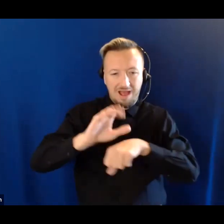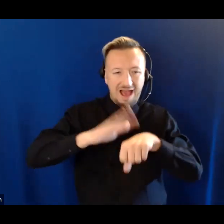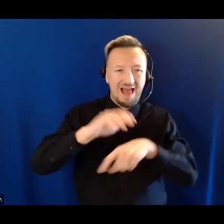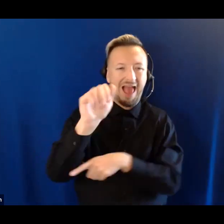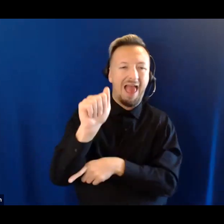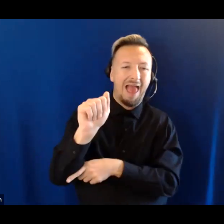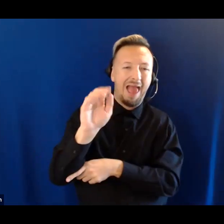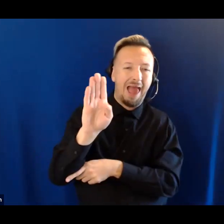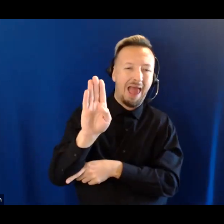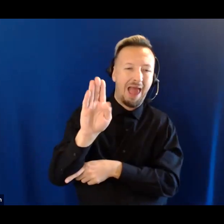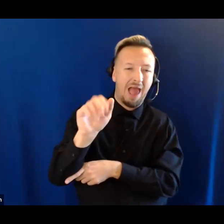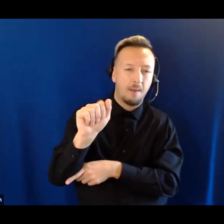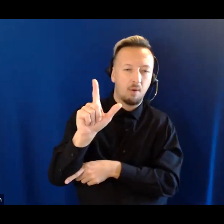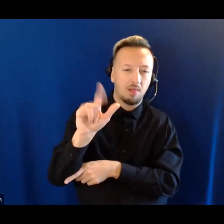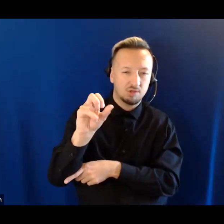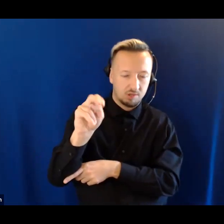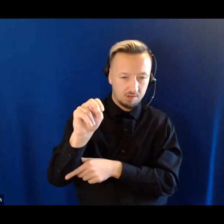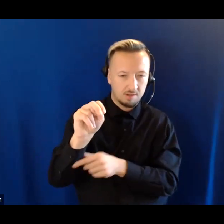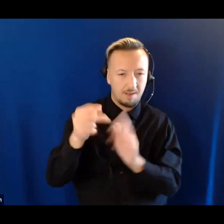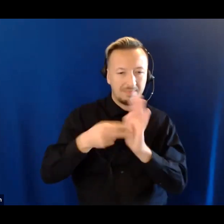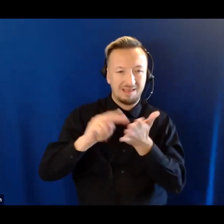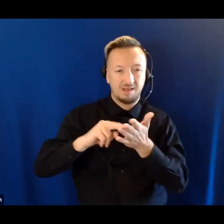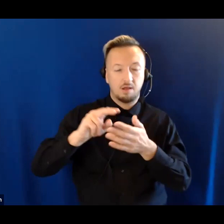the destructions of prisons and